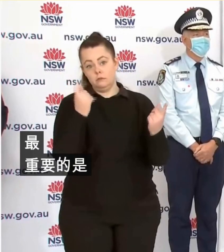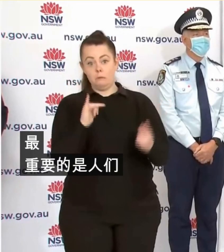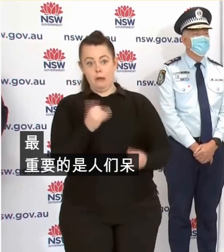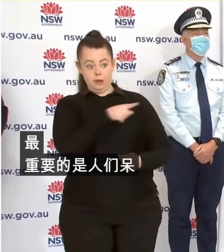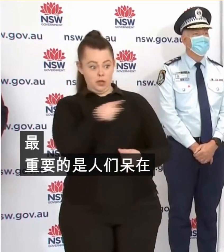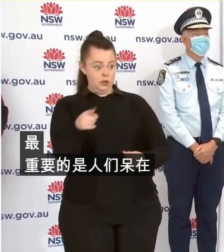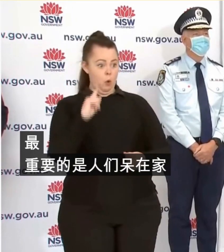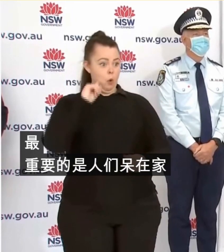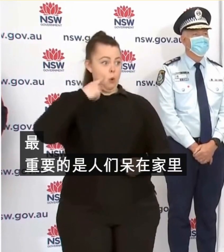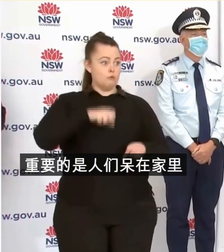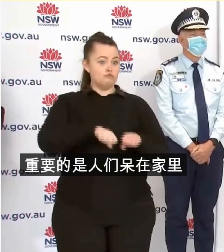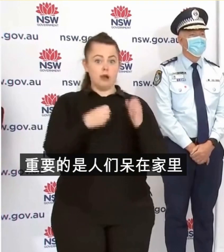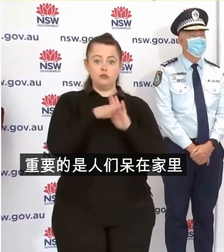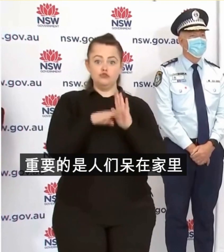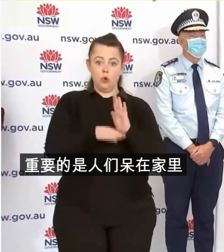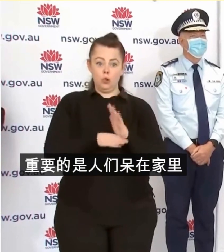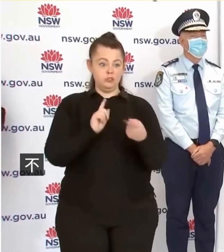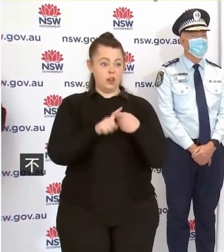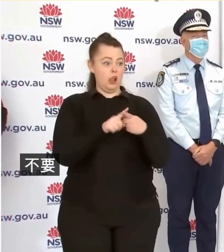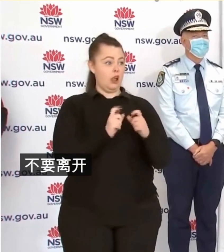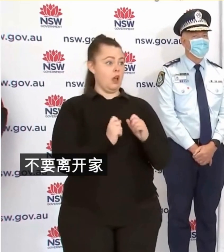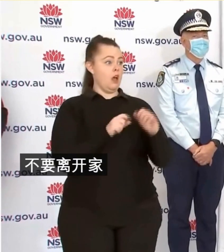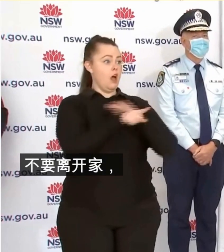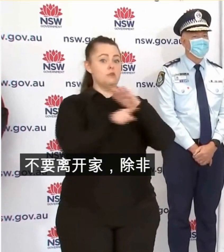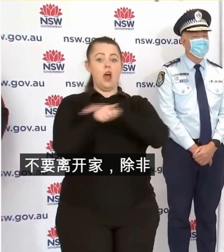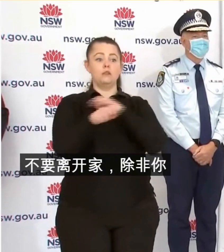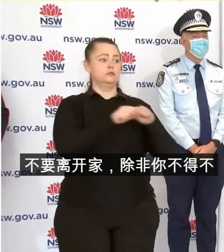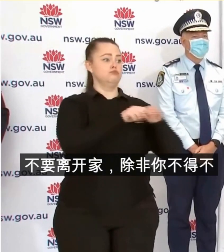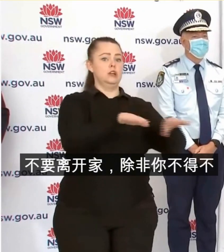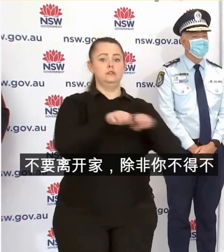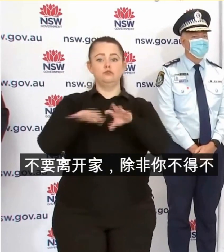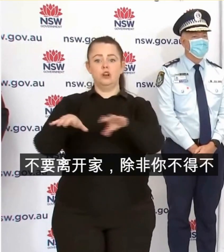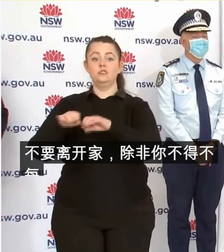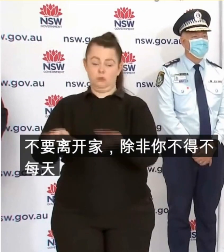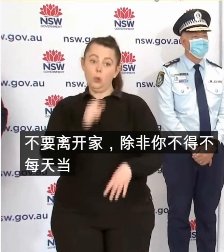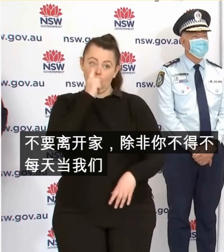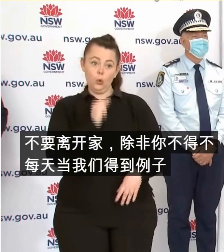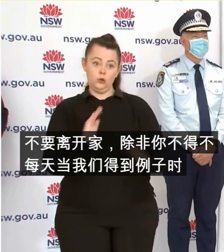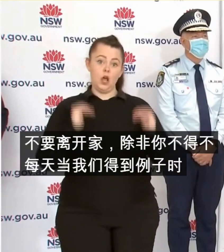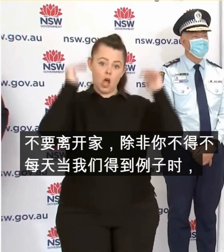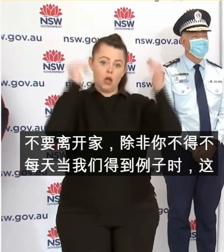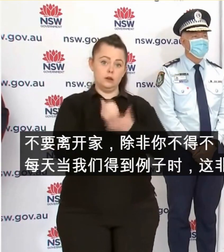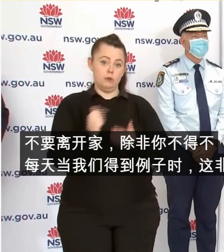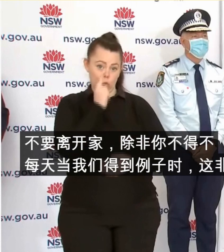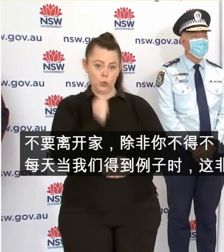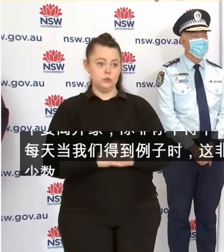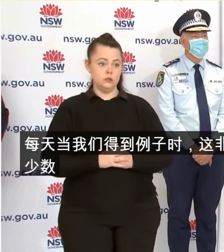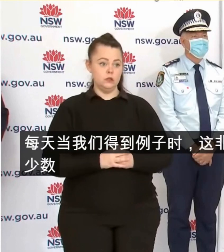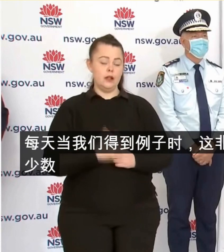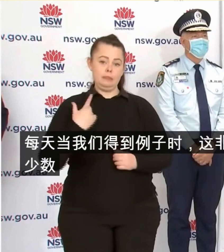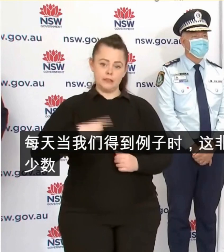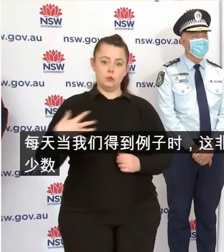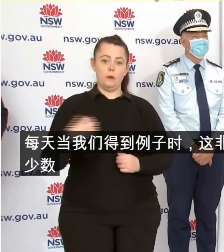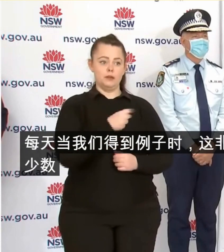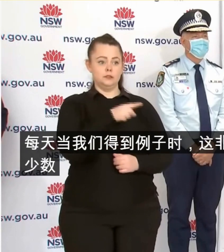most important thing is for people to stay at home. Don't leave home unless you have to. It is very frustrating every day